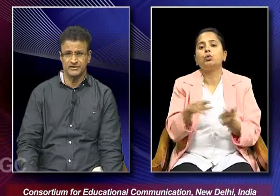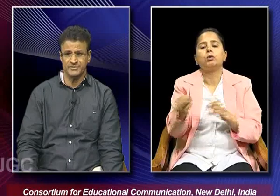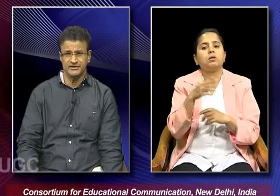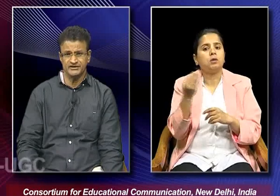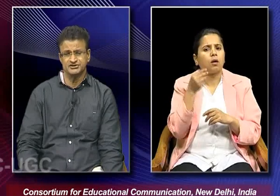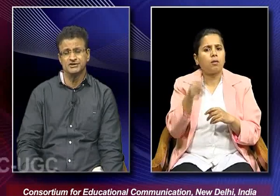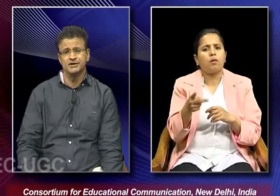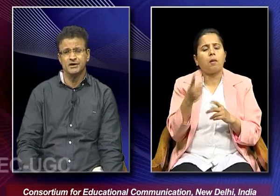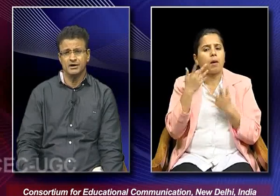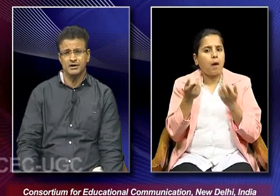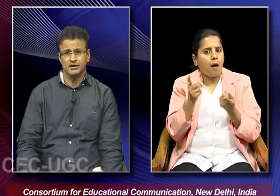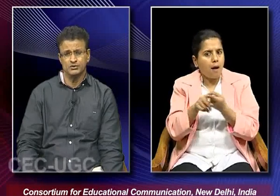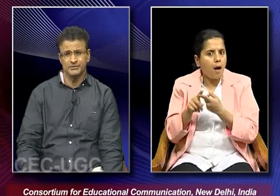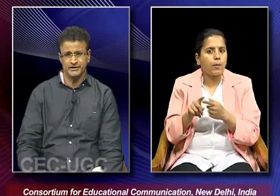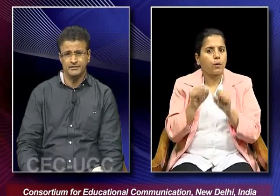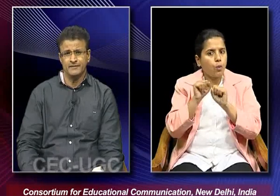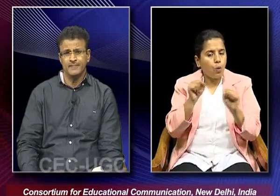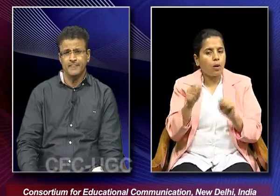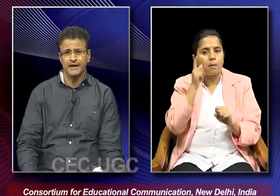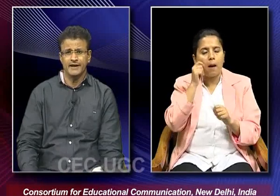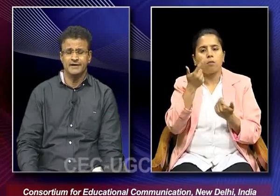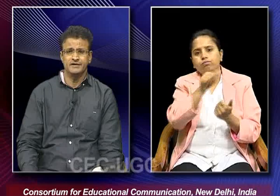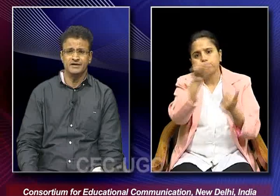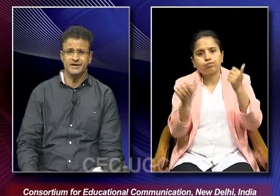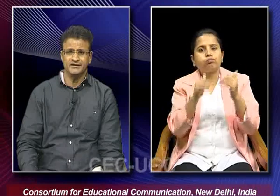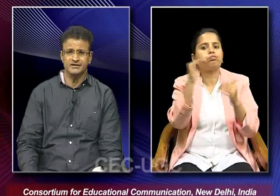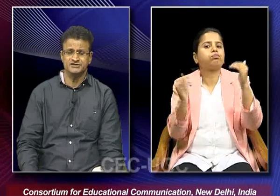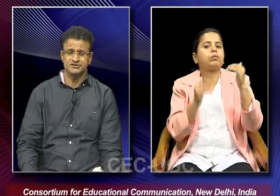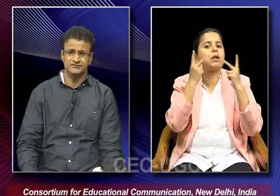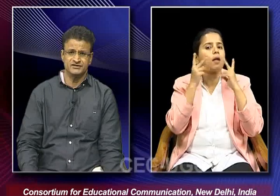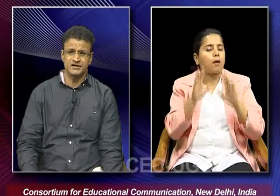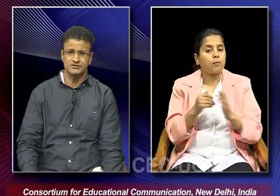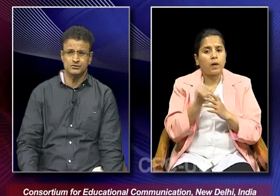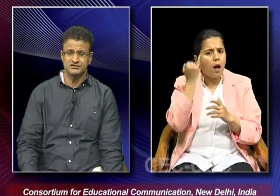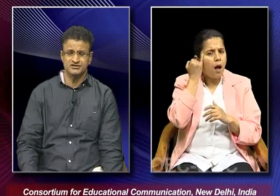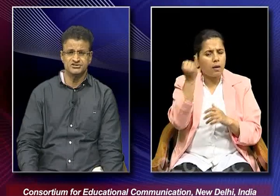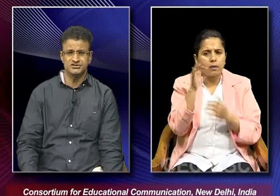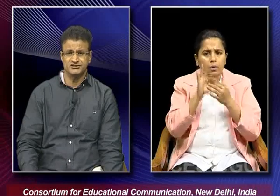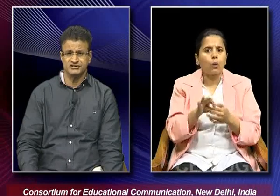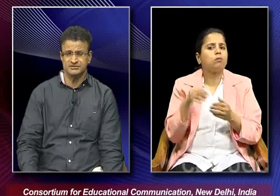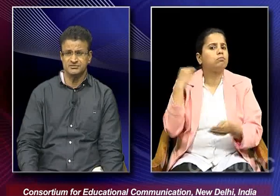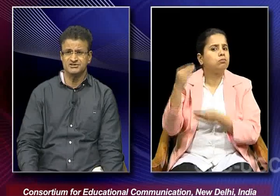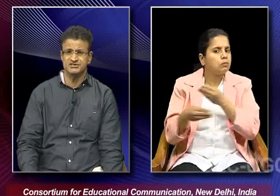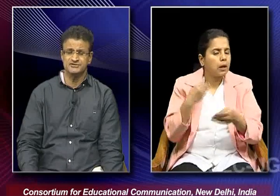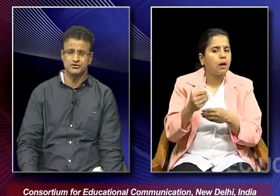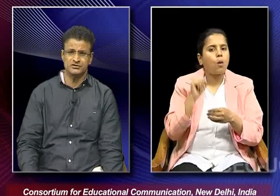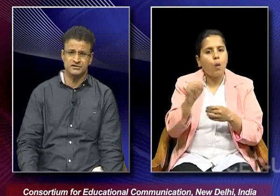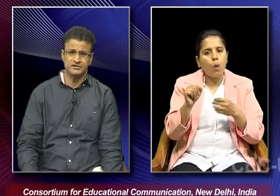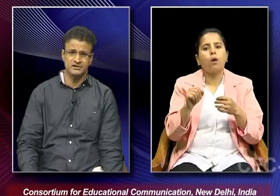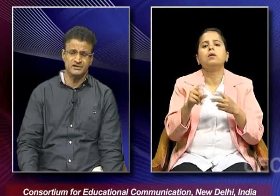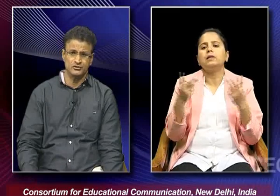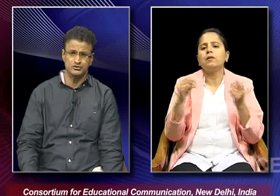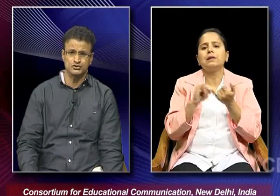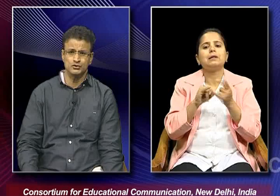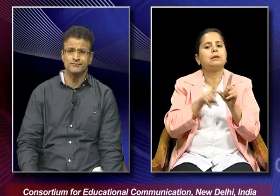of an appendage to men. And the ideas with regard to the traditions and the symbols, as we talked